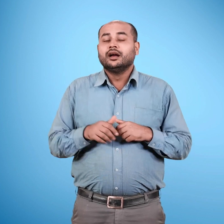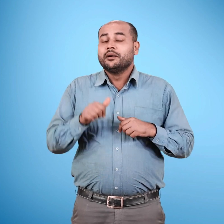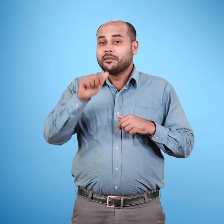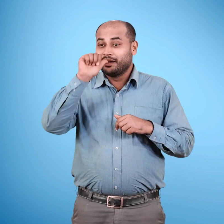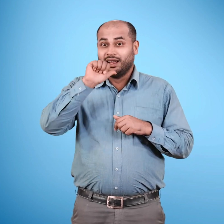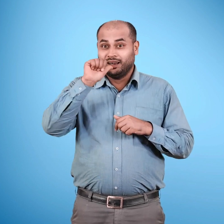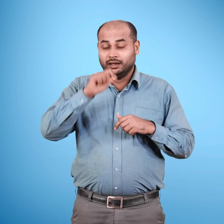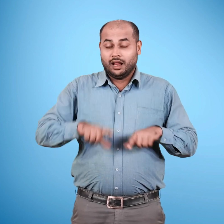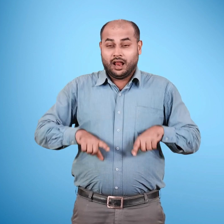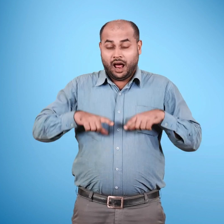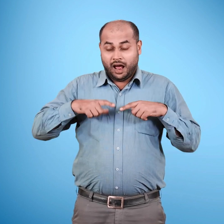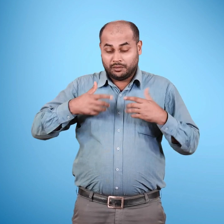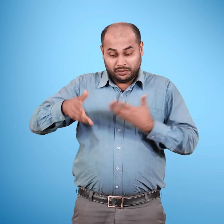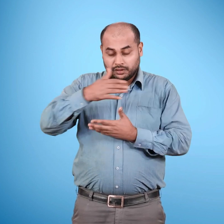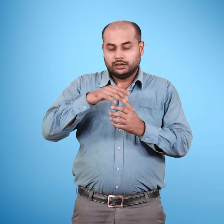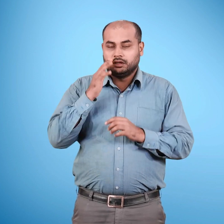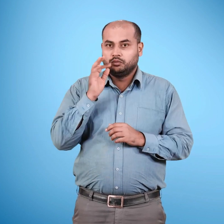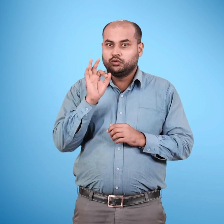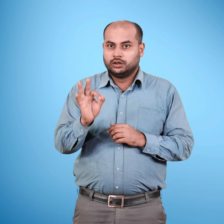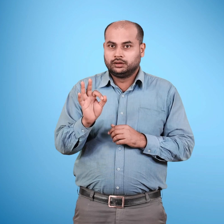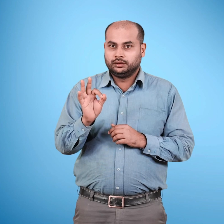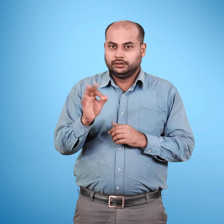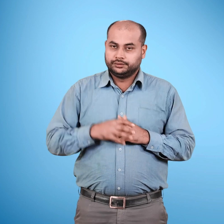Water is essential for life.